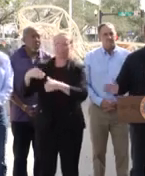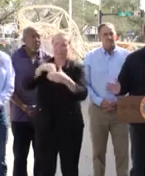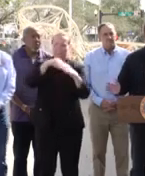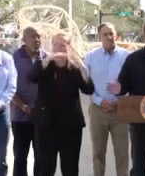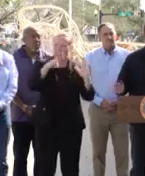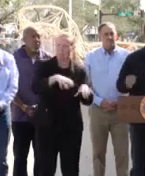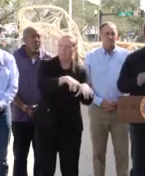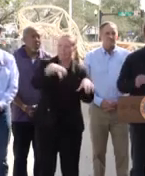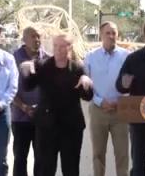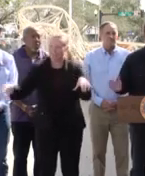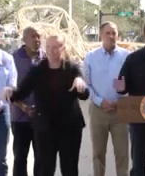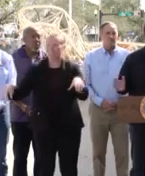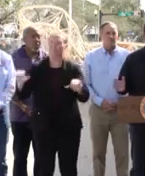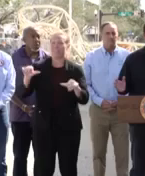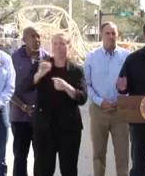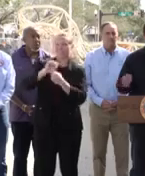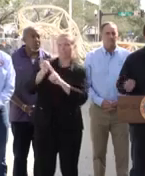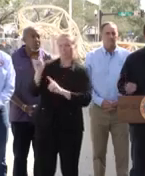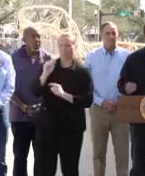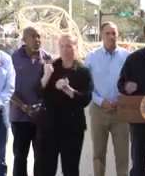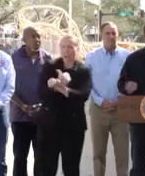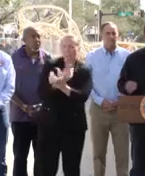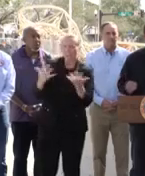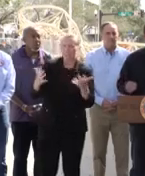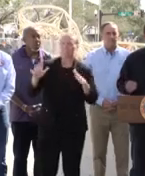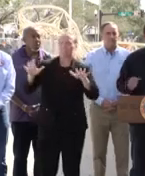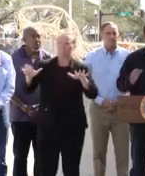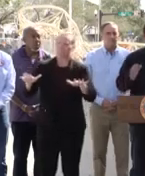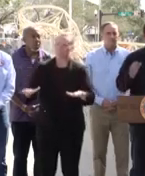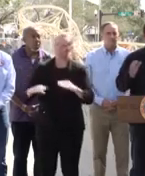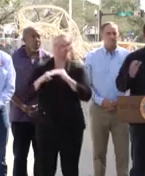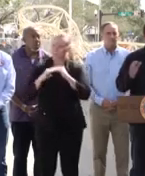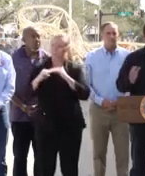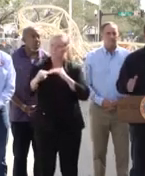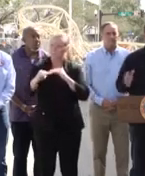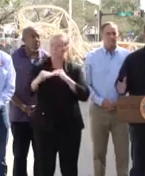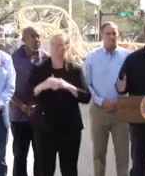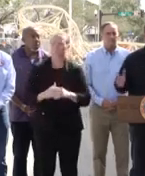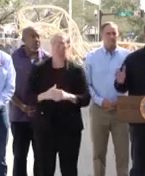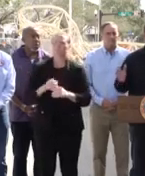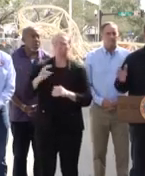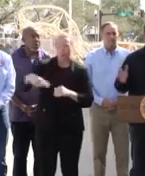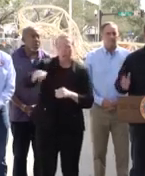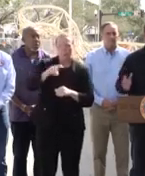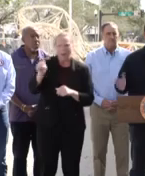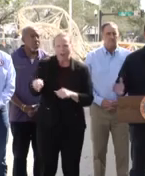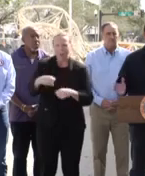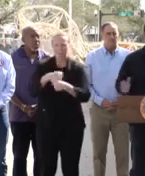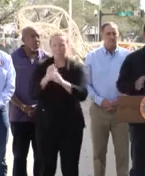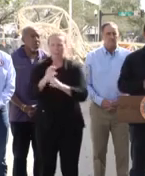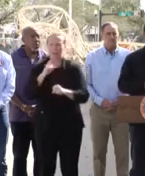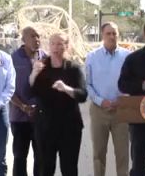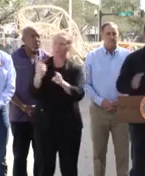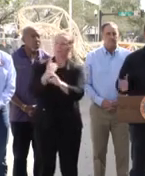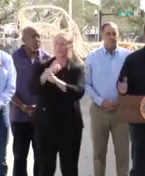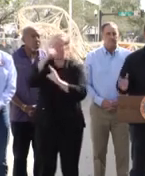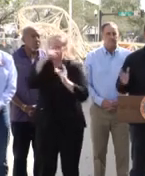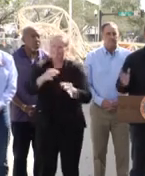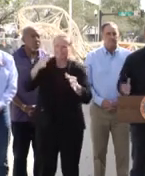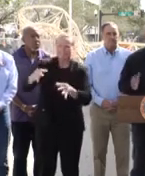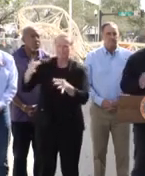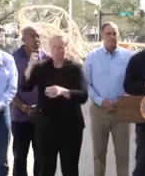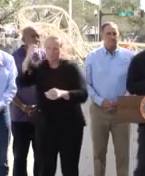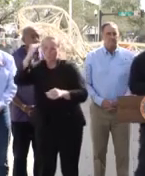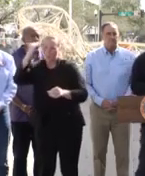in the situation where everything has been stabilized. And so you have to make the proper decisions and just know that